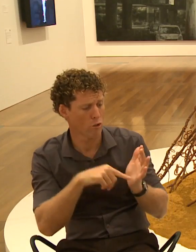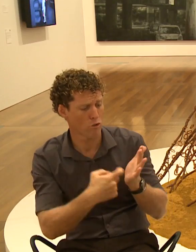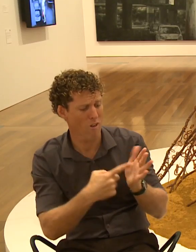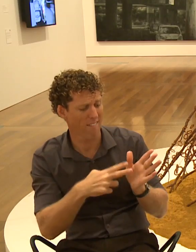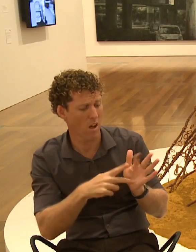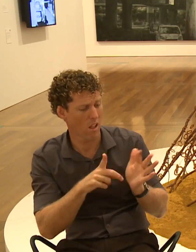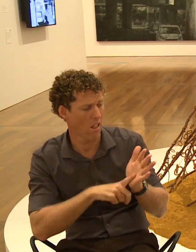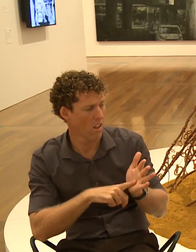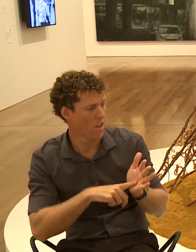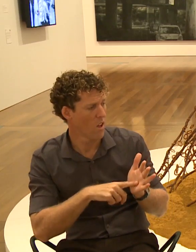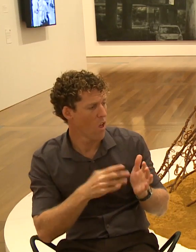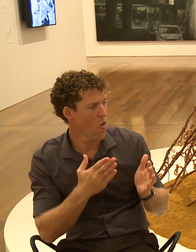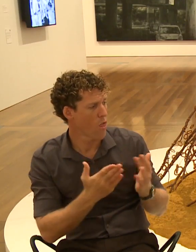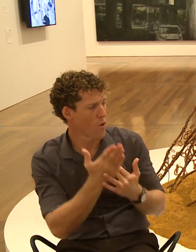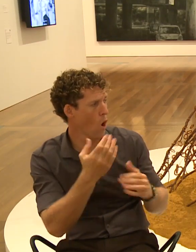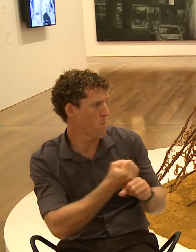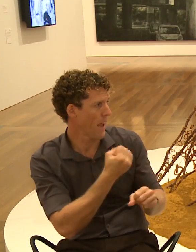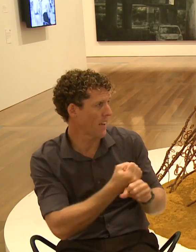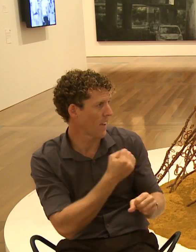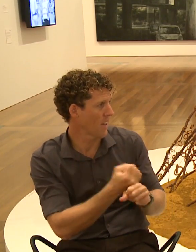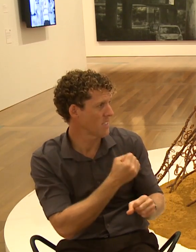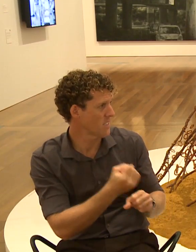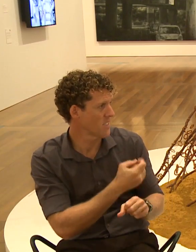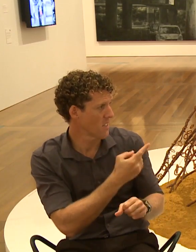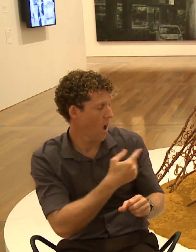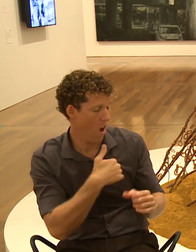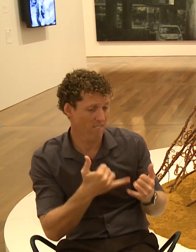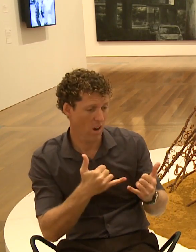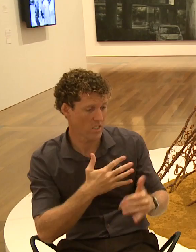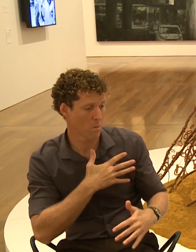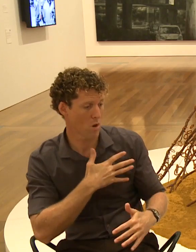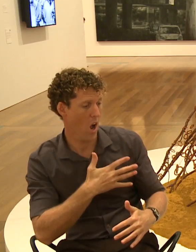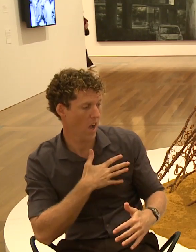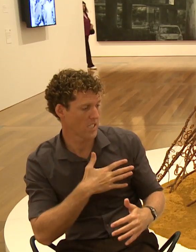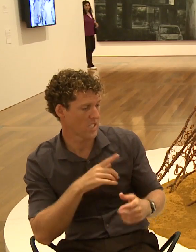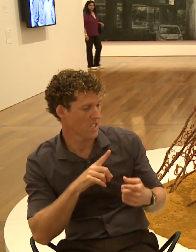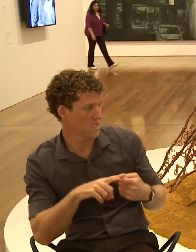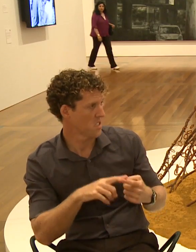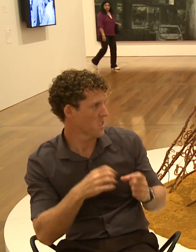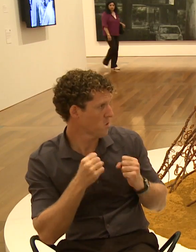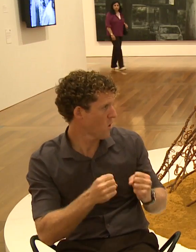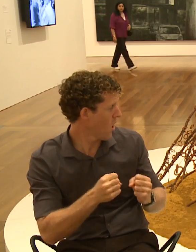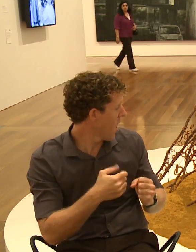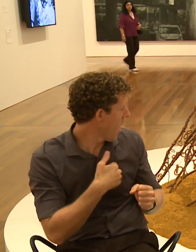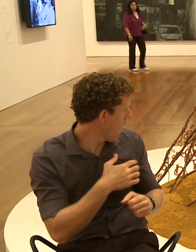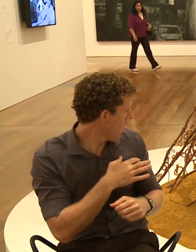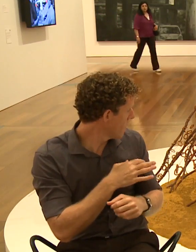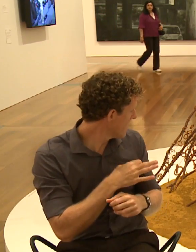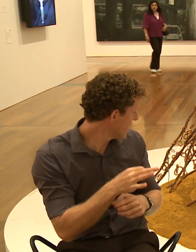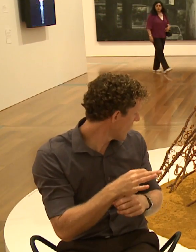in the construction as well, which I am surprised, because I haven't done anything